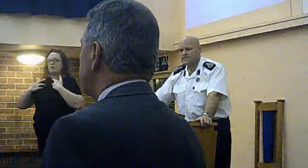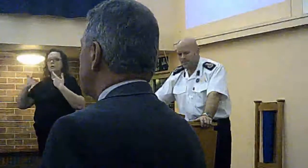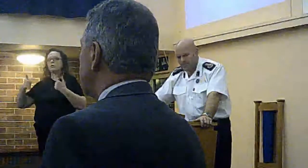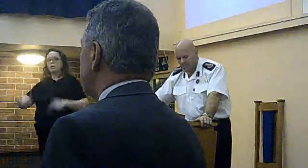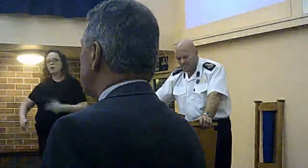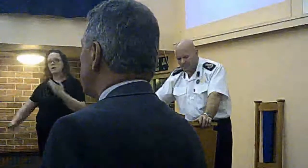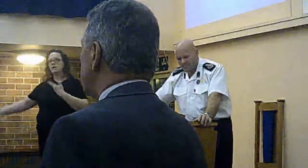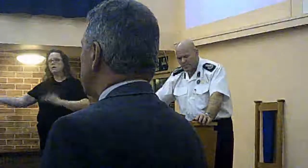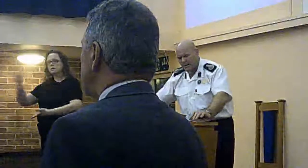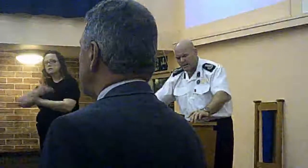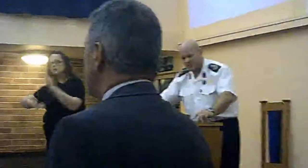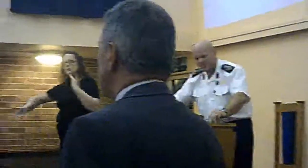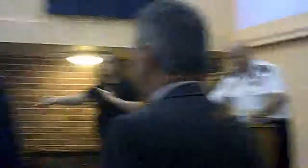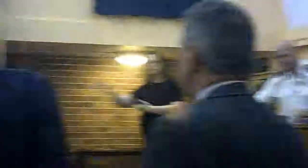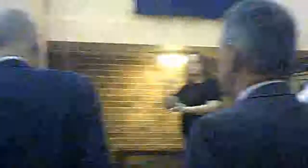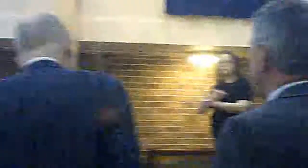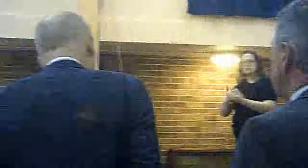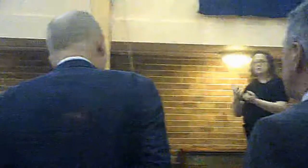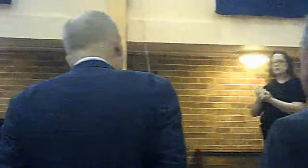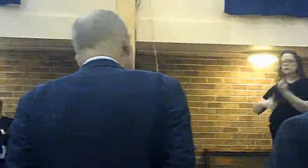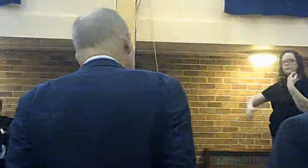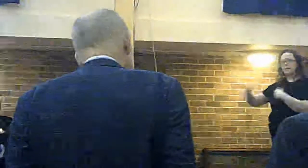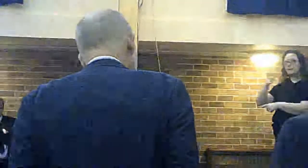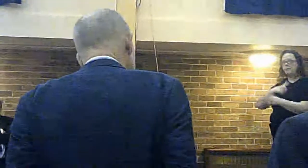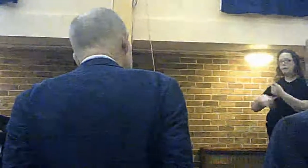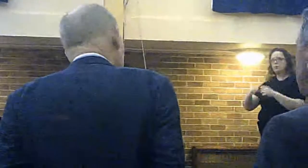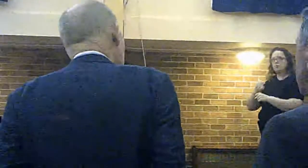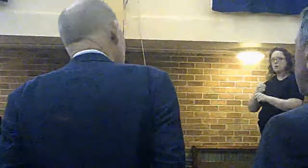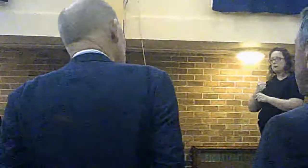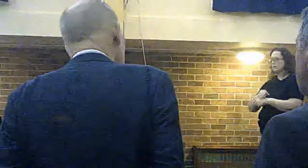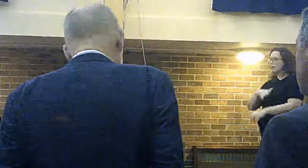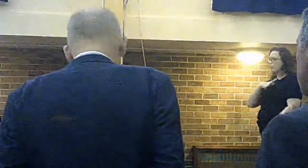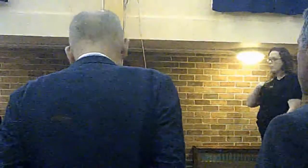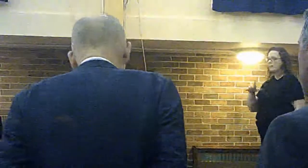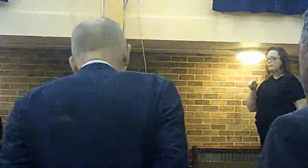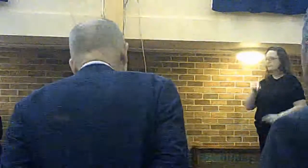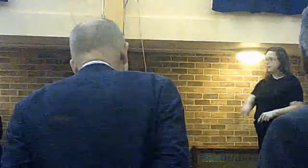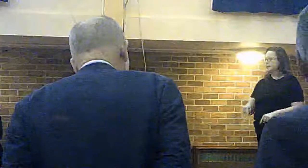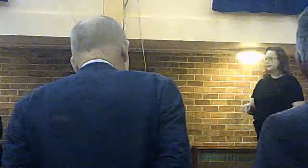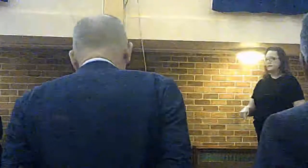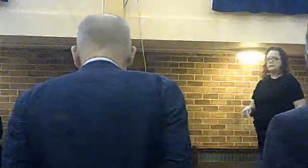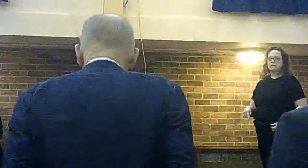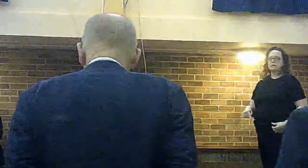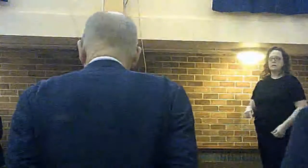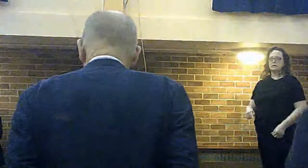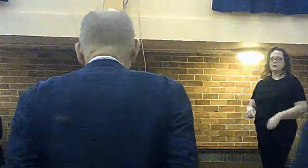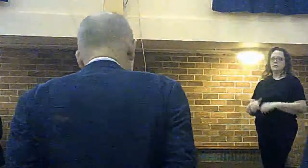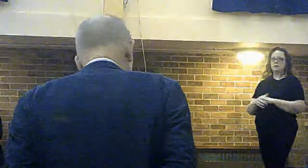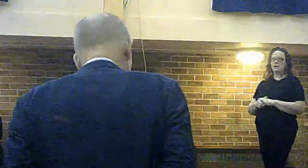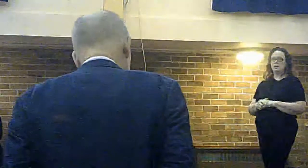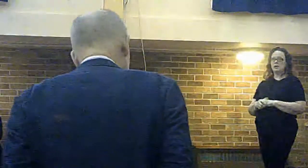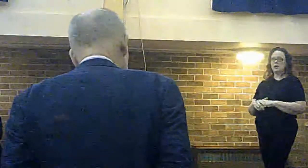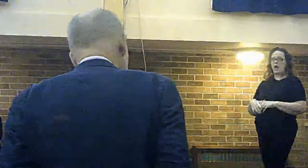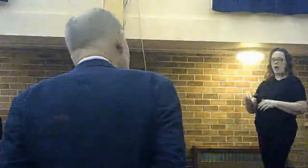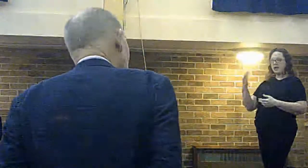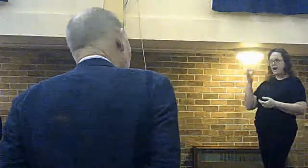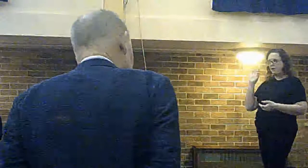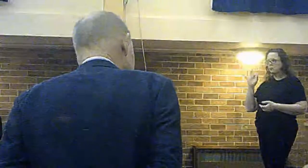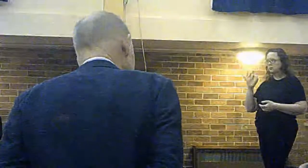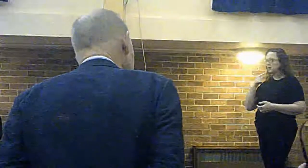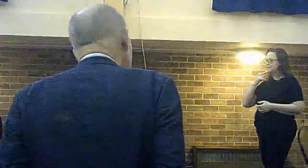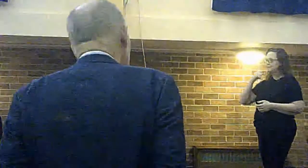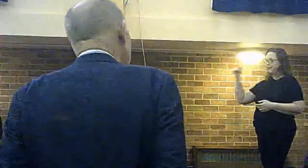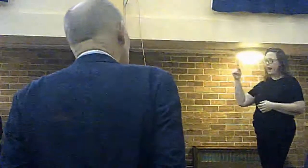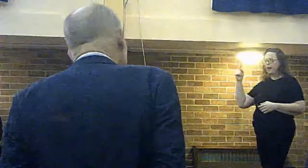and if the people of greensby do not want to see this and we get that message across to our councillors and to